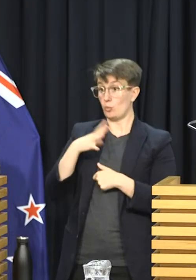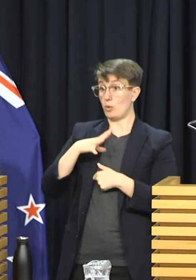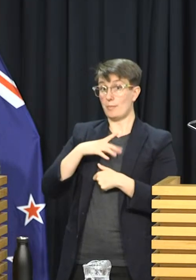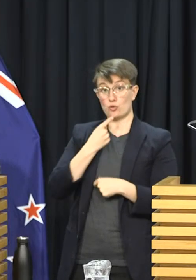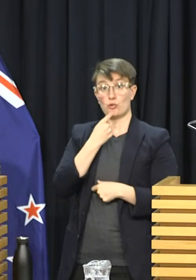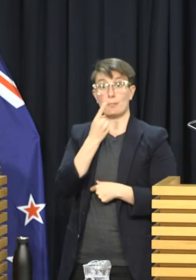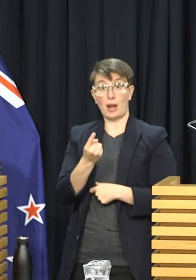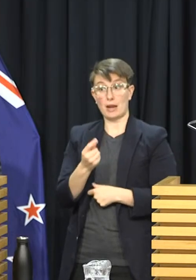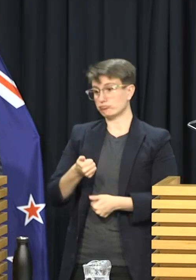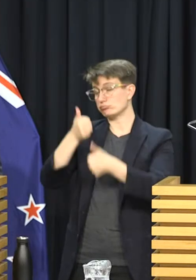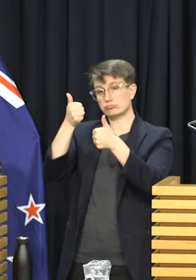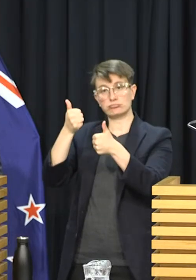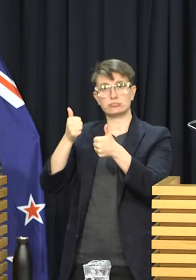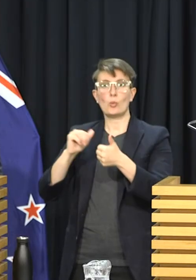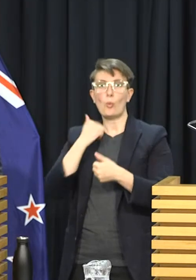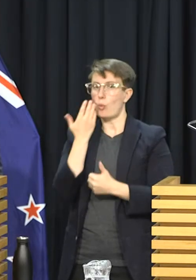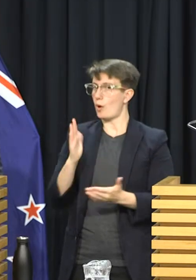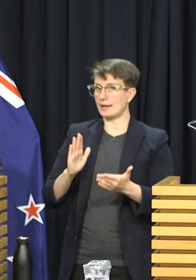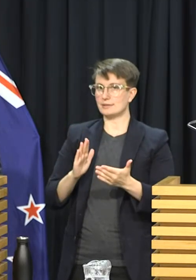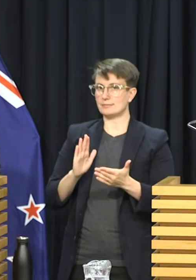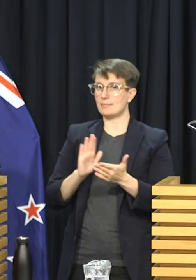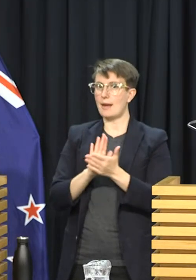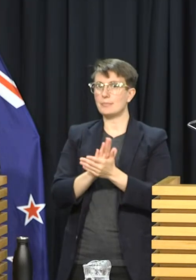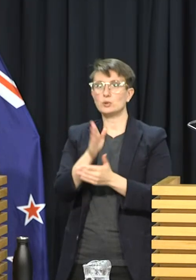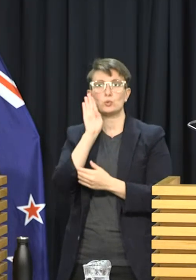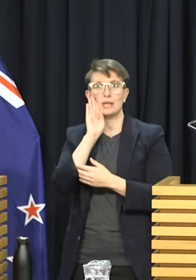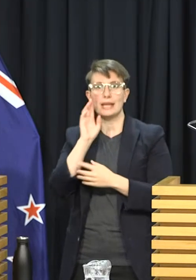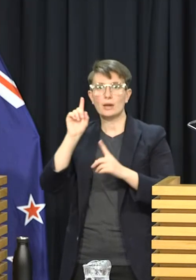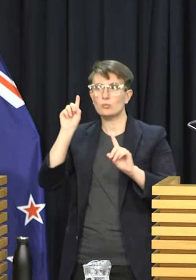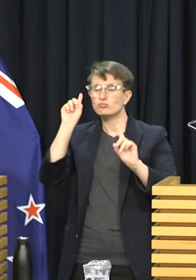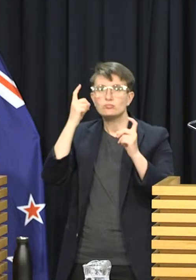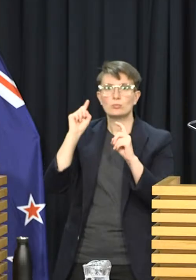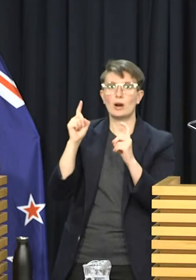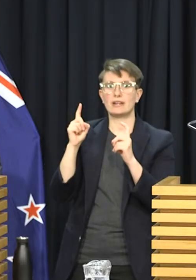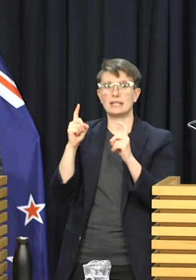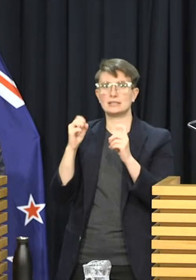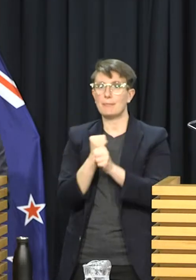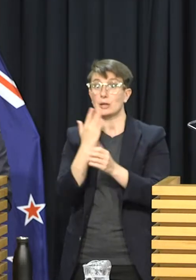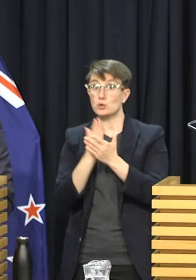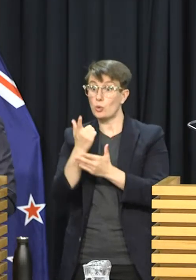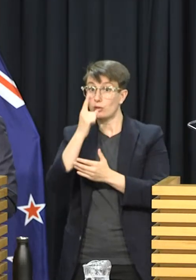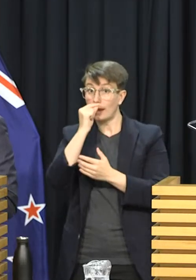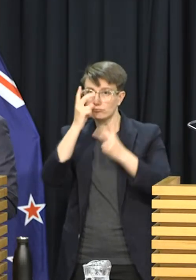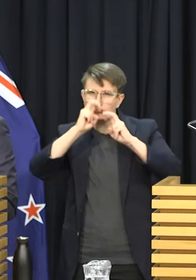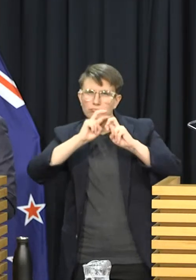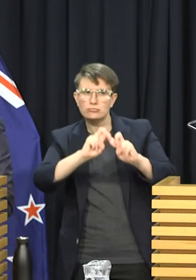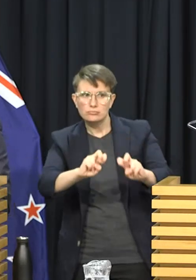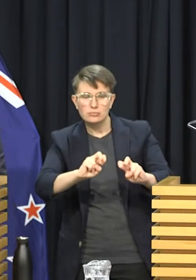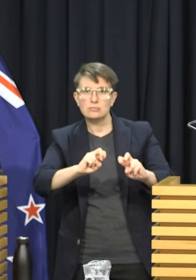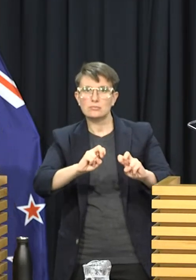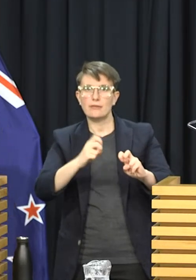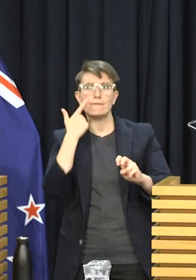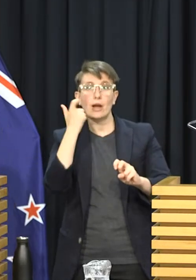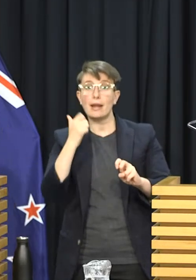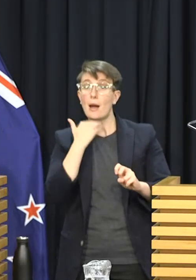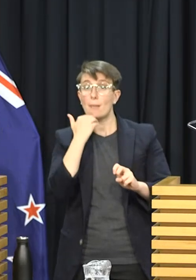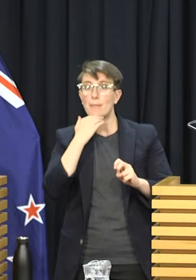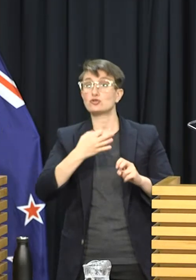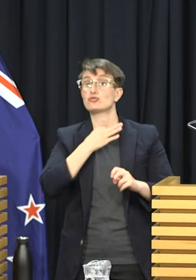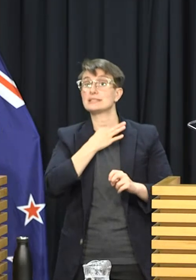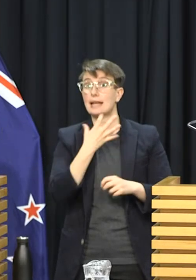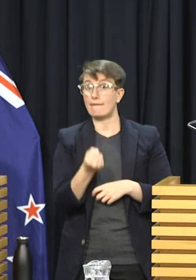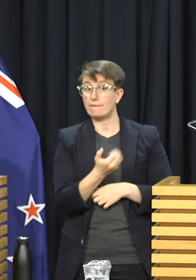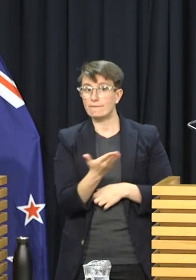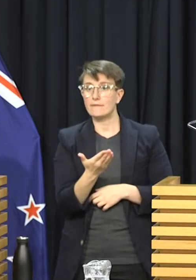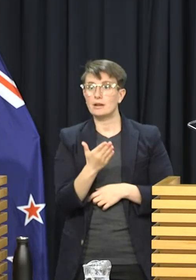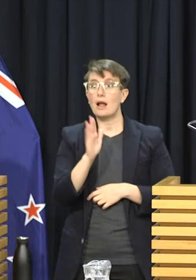Where those concerns are raised, they are thoroughly investigated to make sure that any risk has been appropriately managed. All right, any further questions?